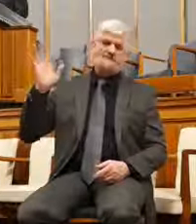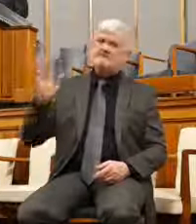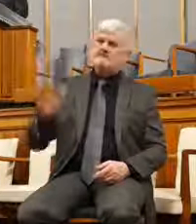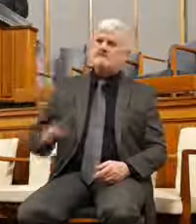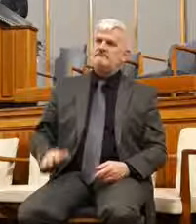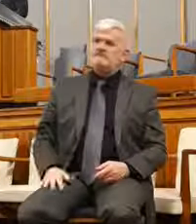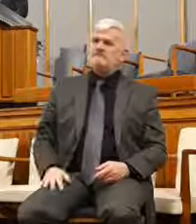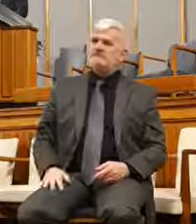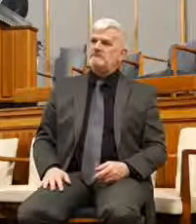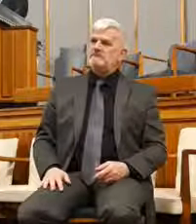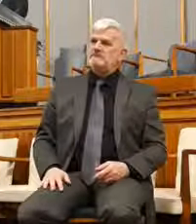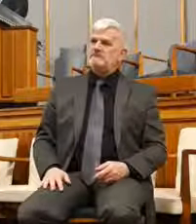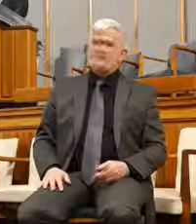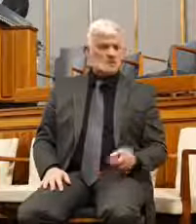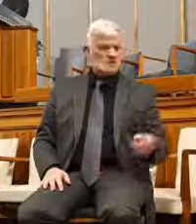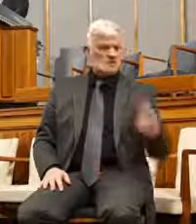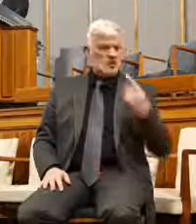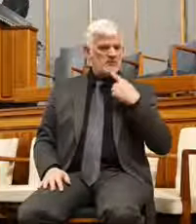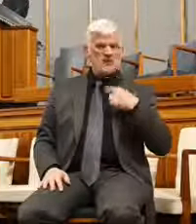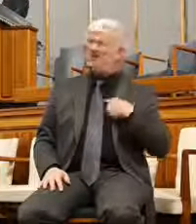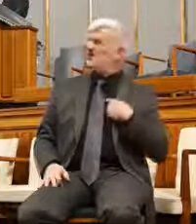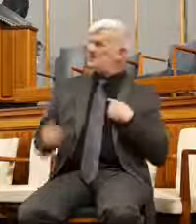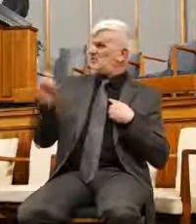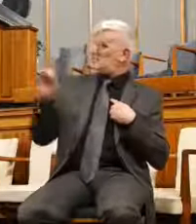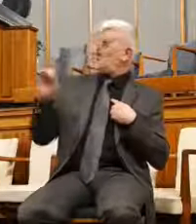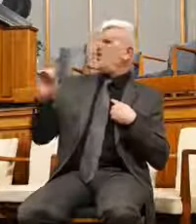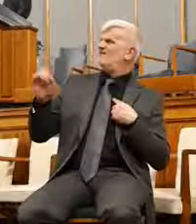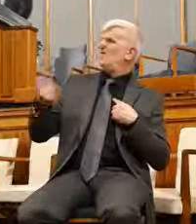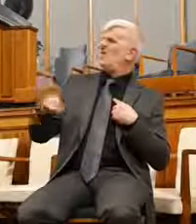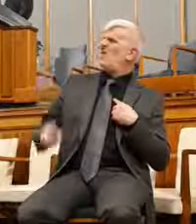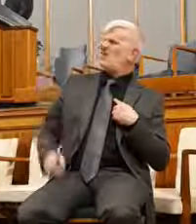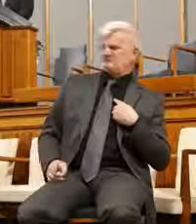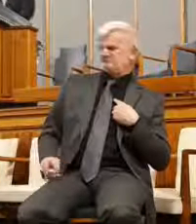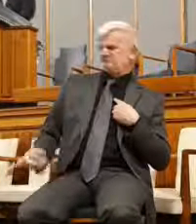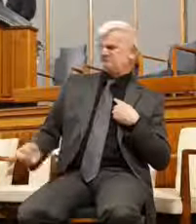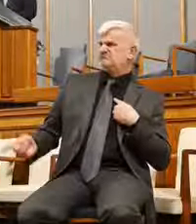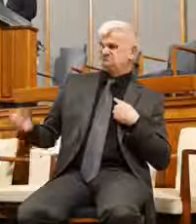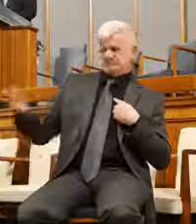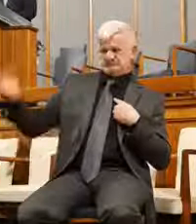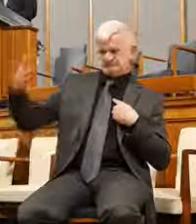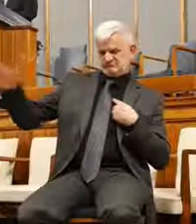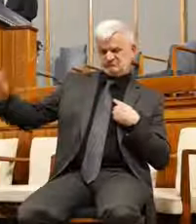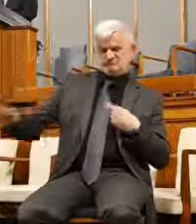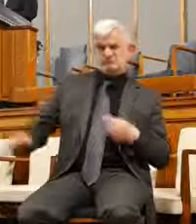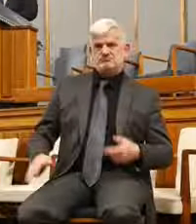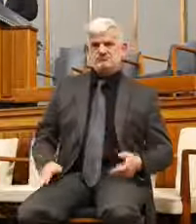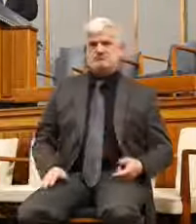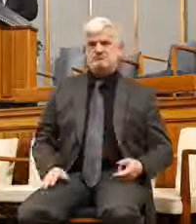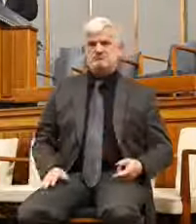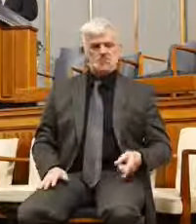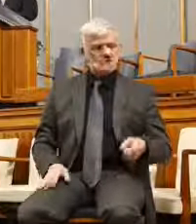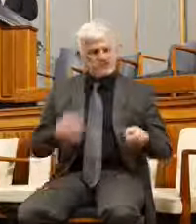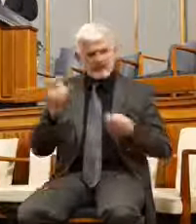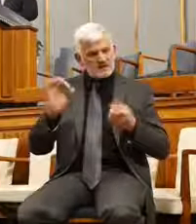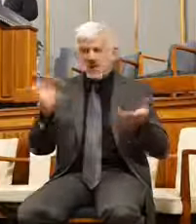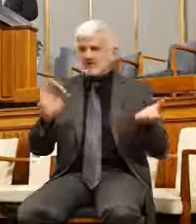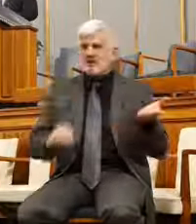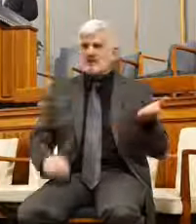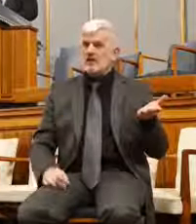declared me totally irrelevant to you. You do not consider, you do not think about it. The